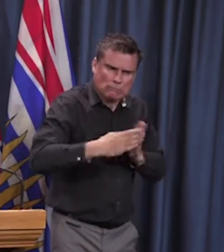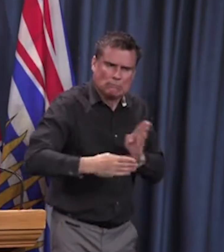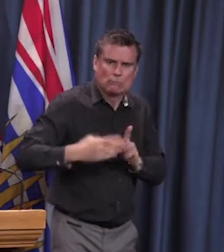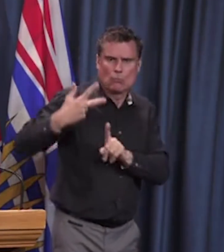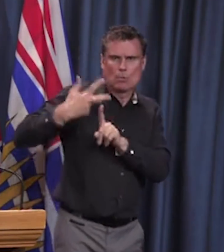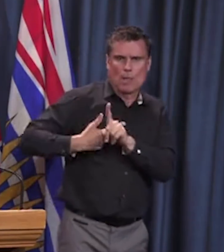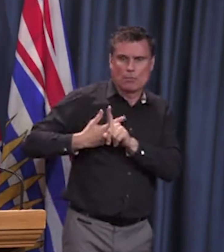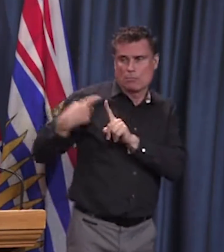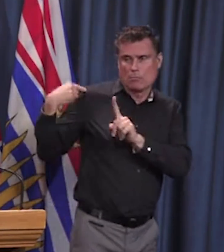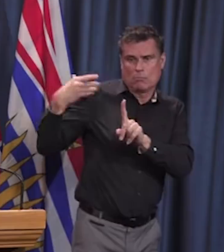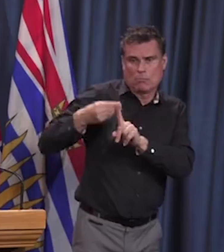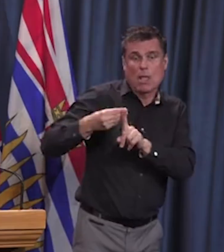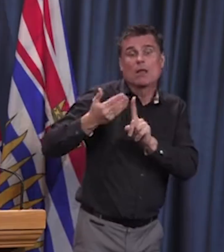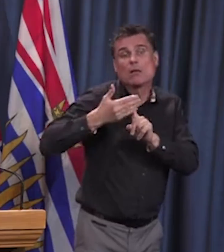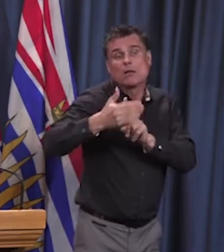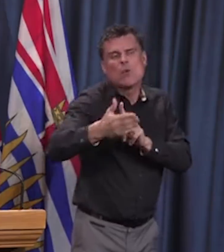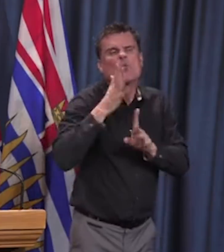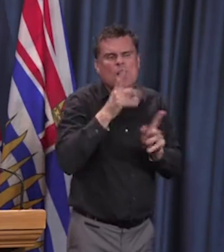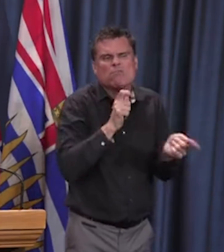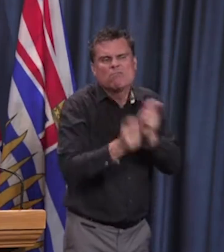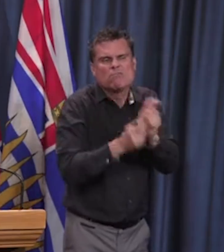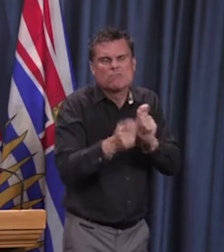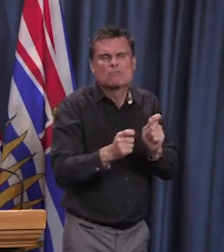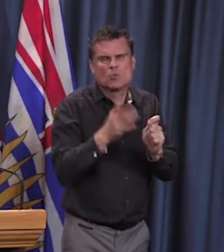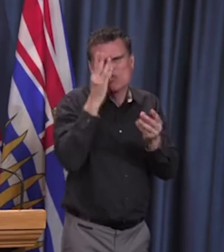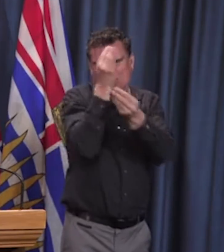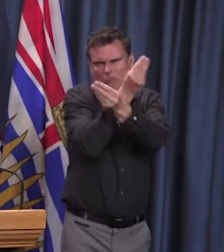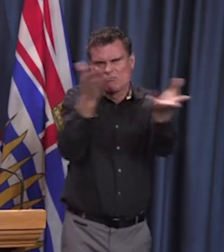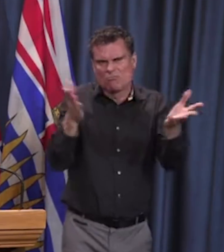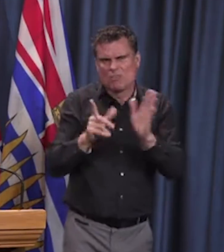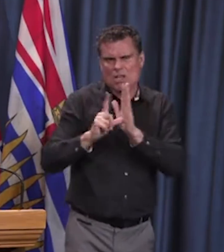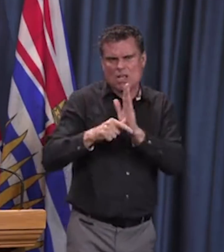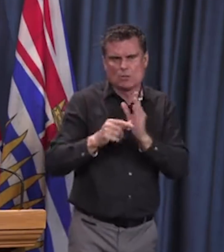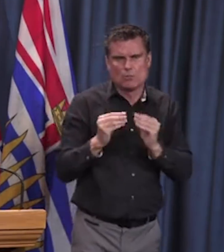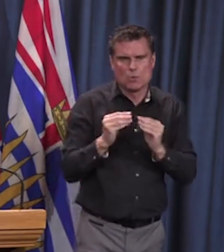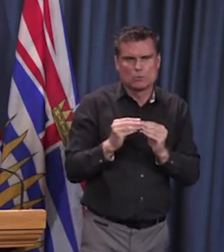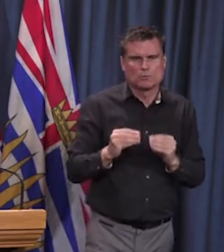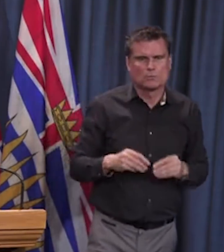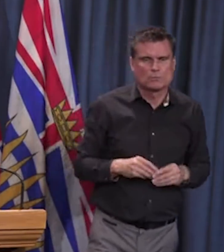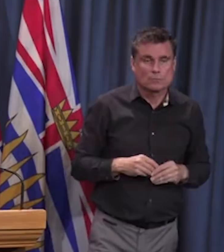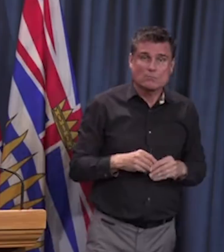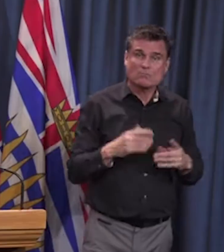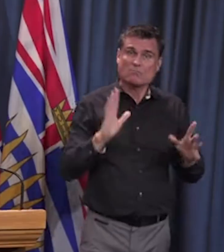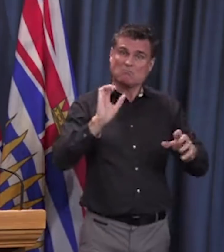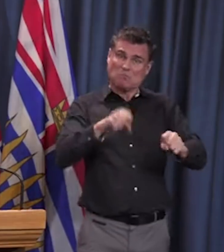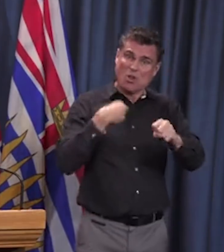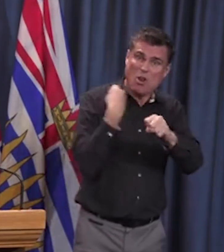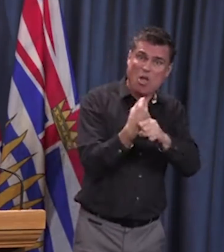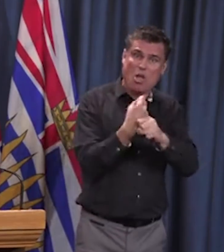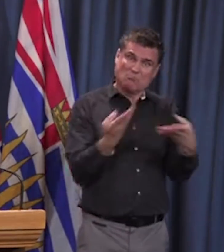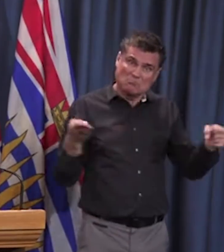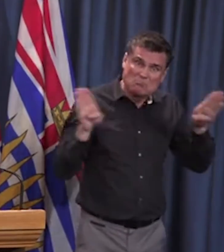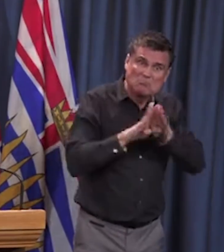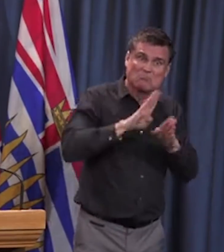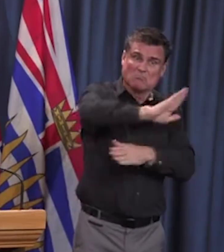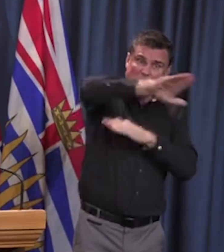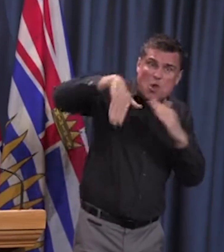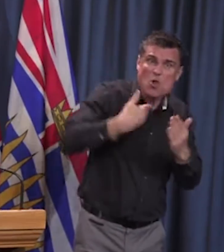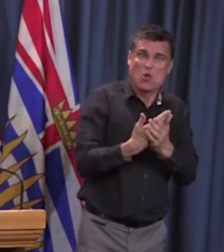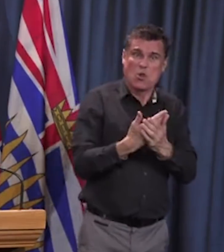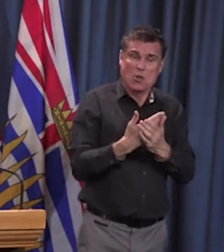to a lockdown or a shutdown, unprecedented in my experience that our borders are closed